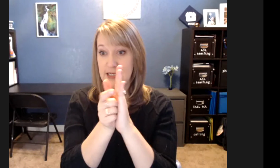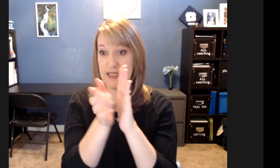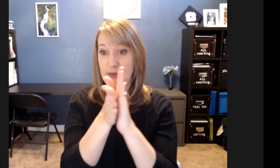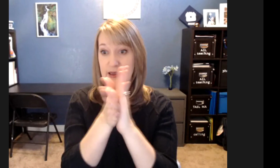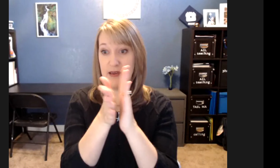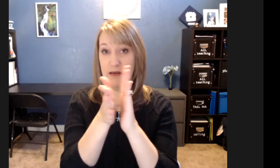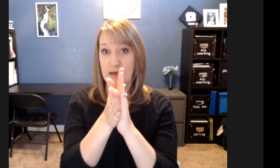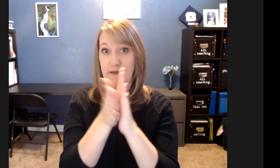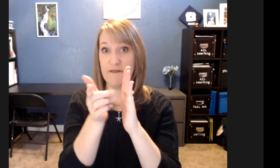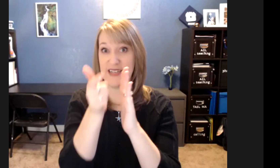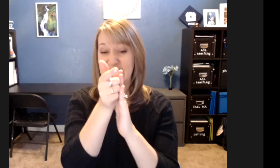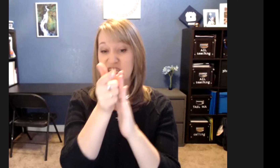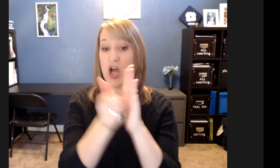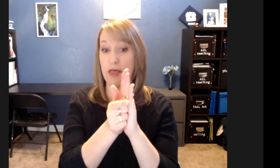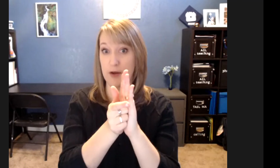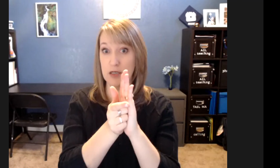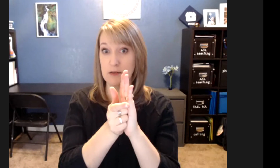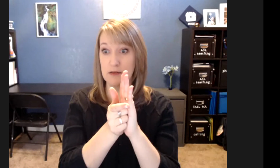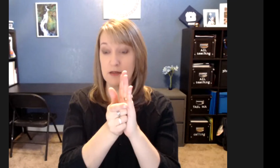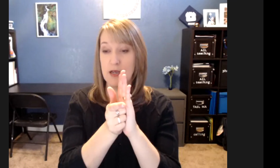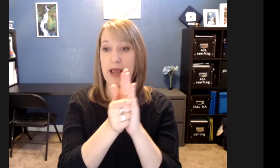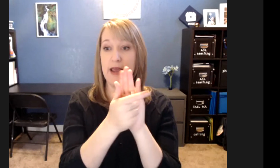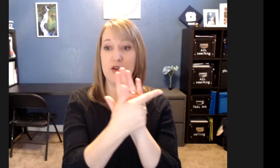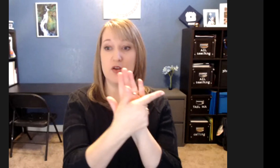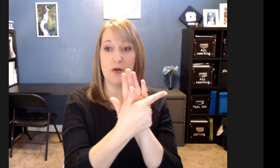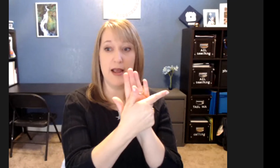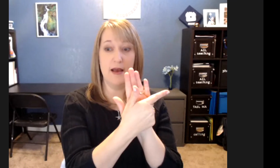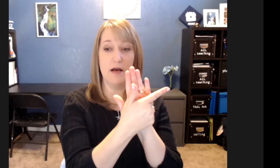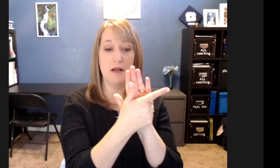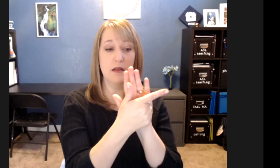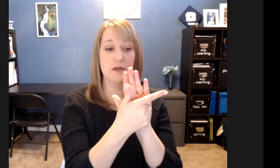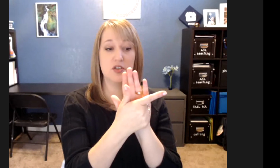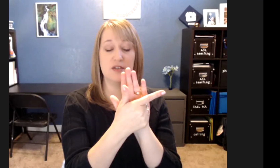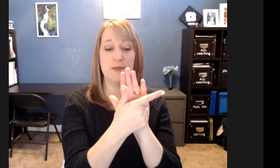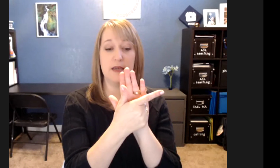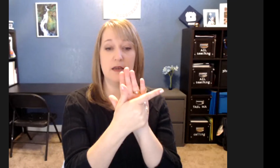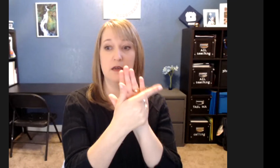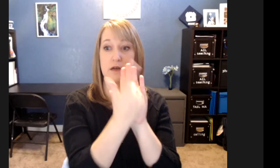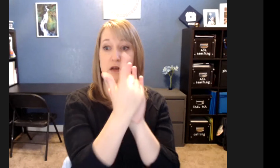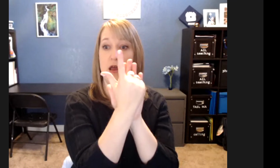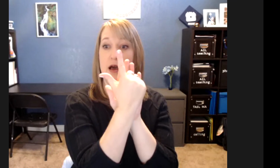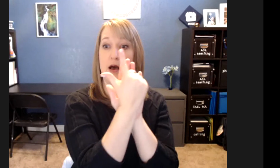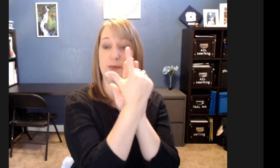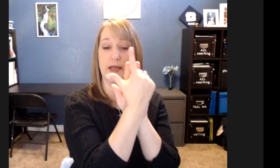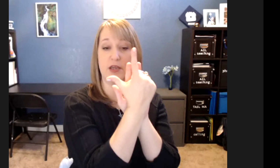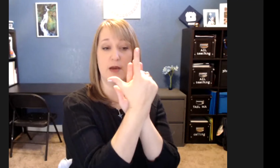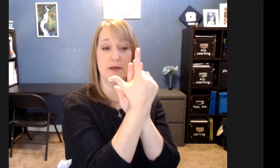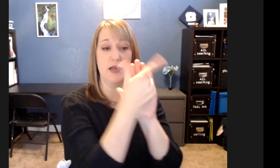need to be facing each other, and your L should be not up like you might imagine,